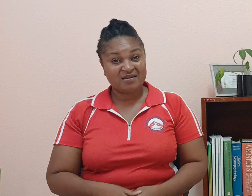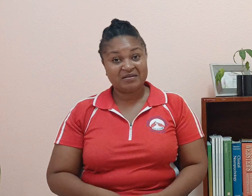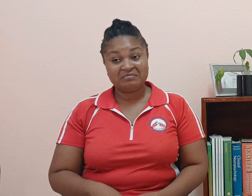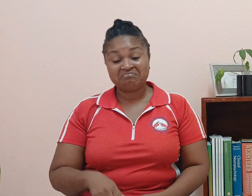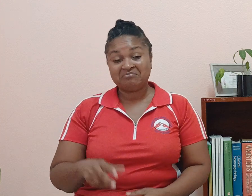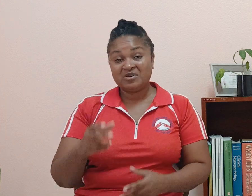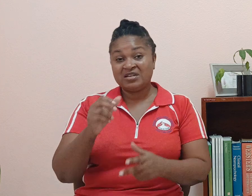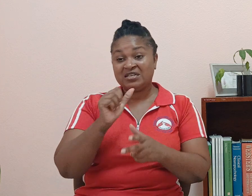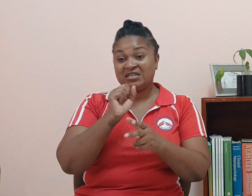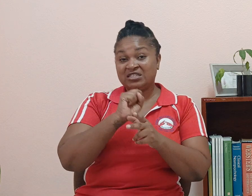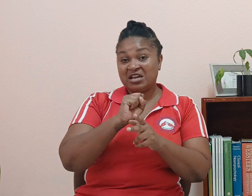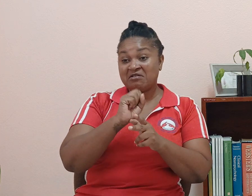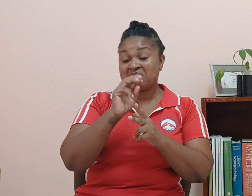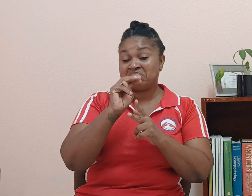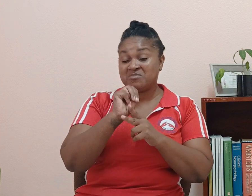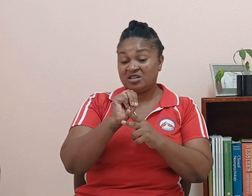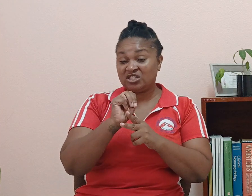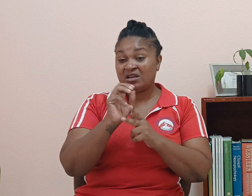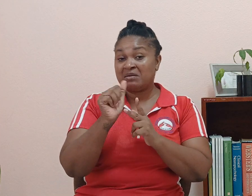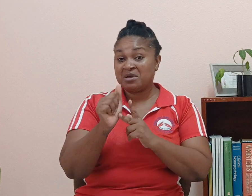Shadrach, Meshach, and Abednego